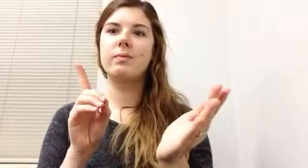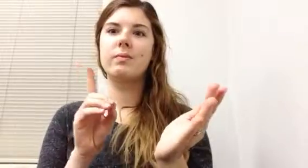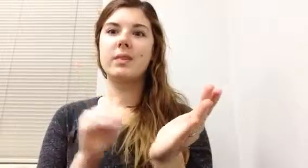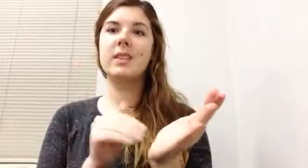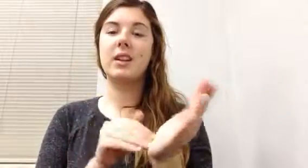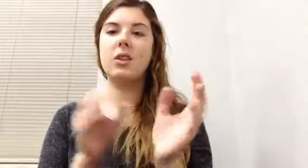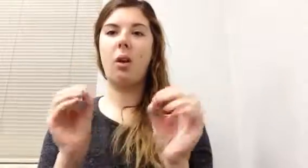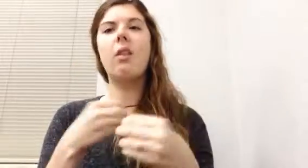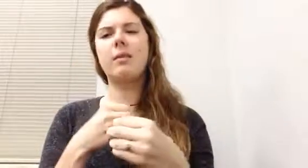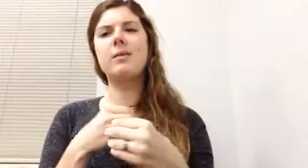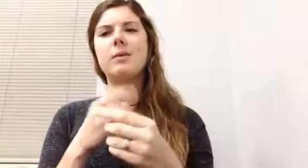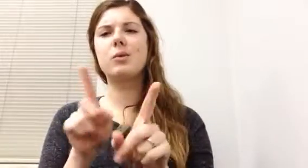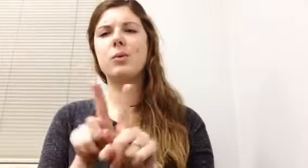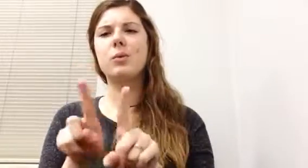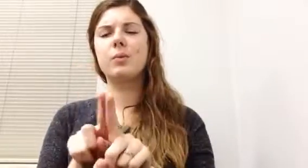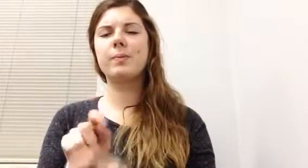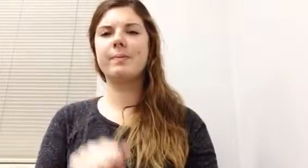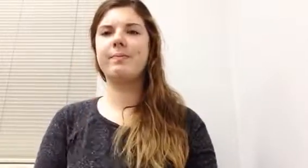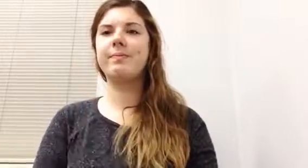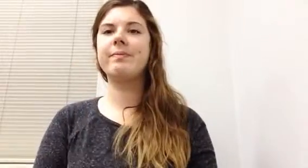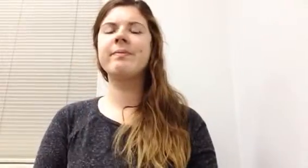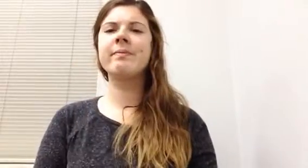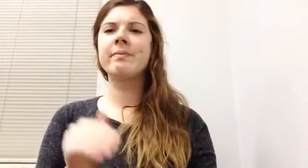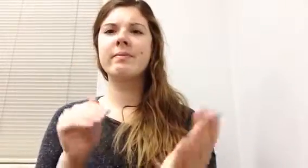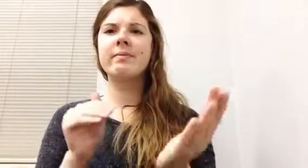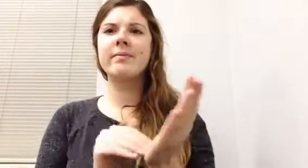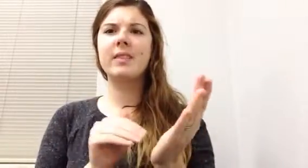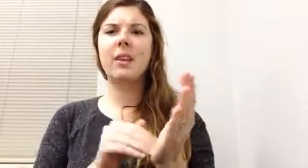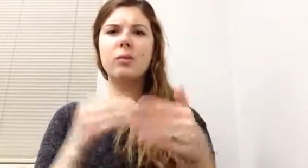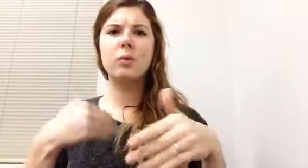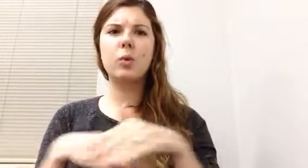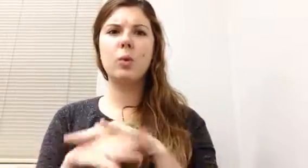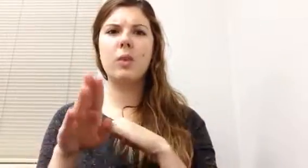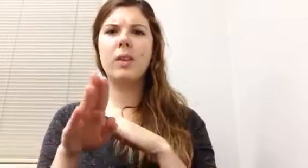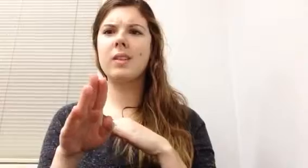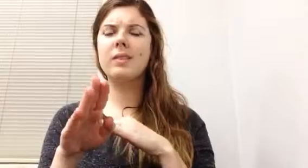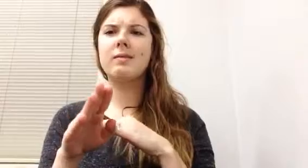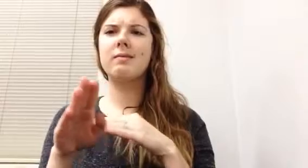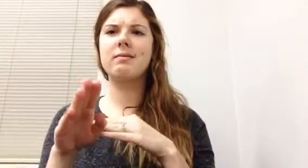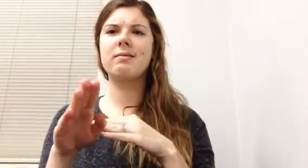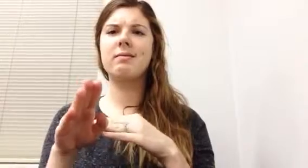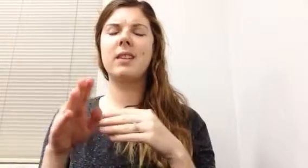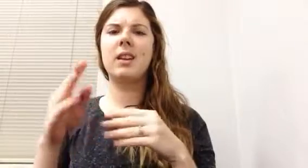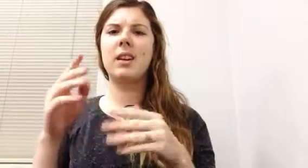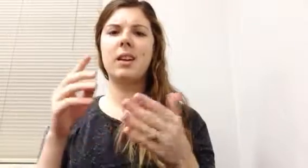Why do physicians cost so much? Well, the American Medical Association